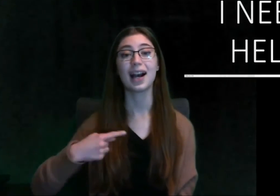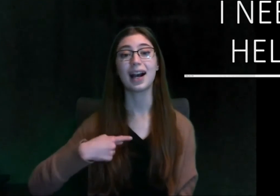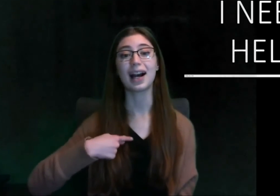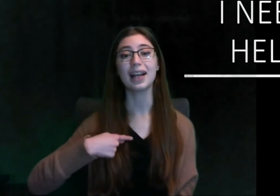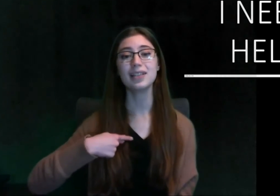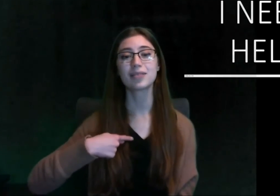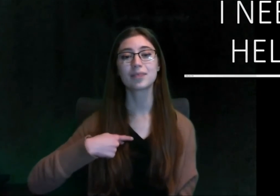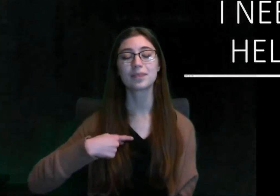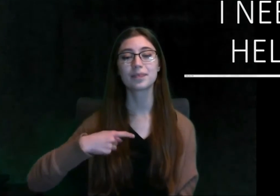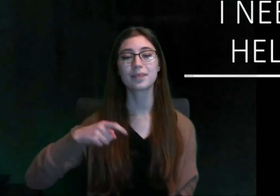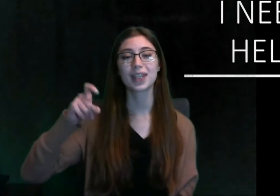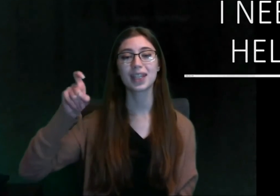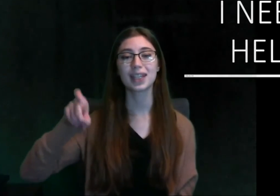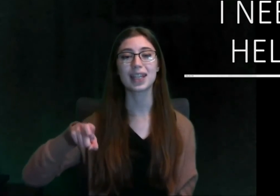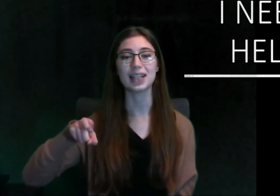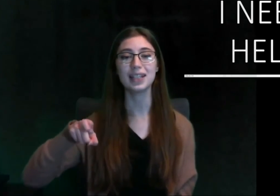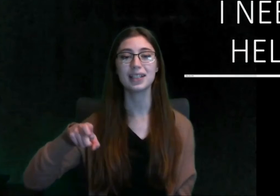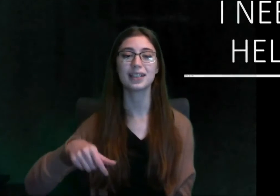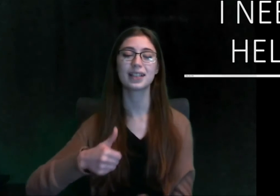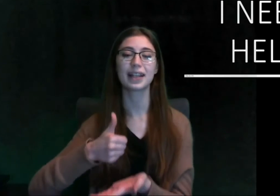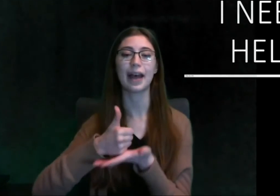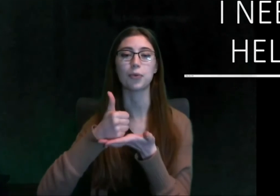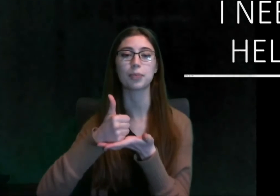I need help.